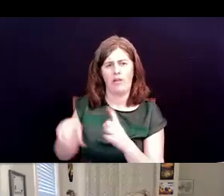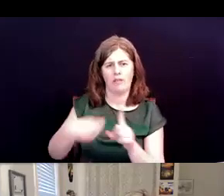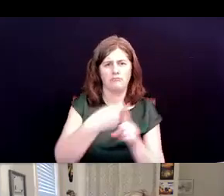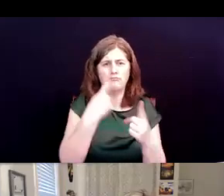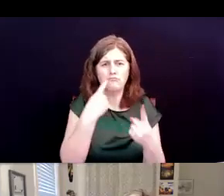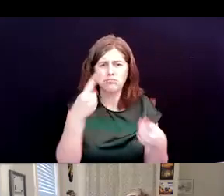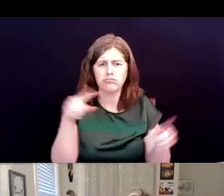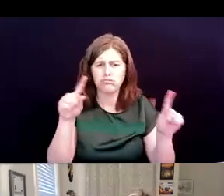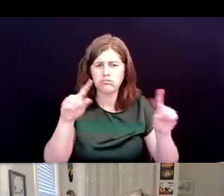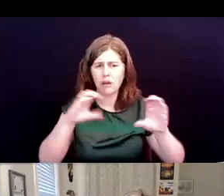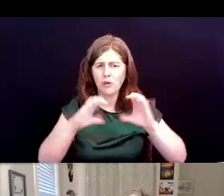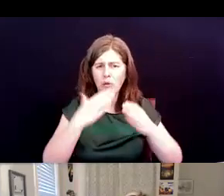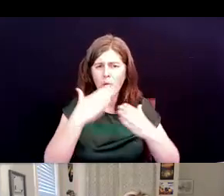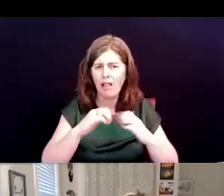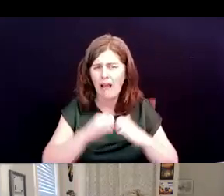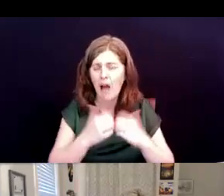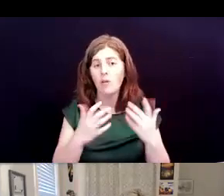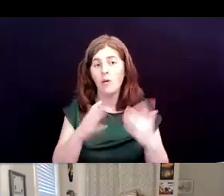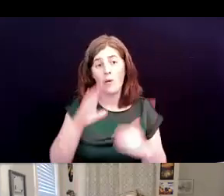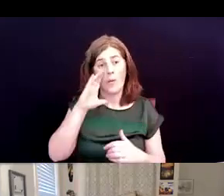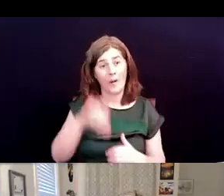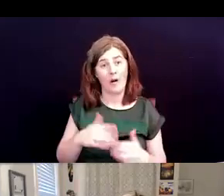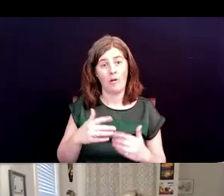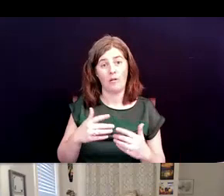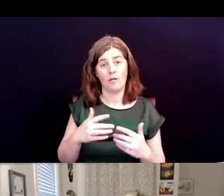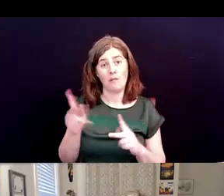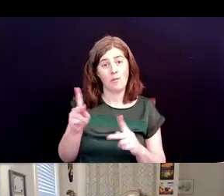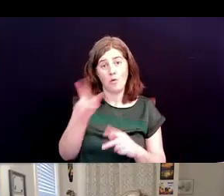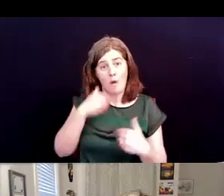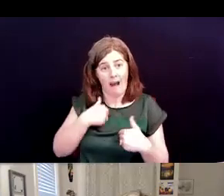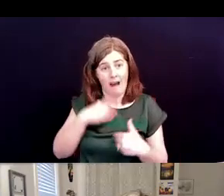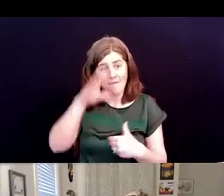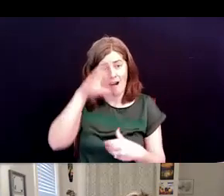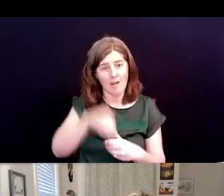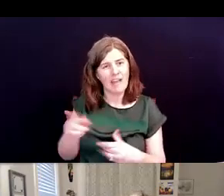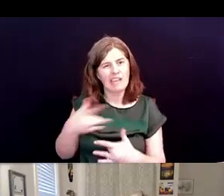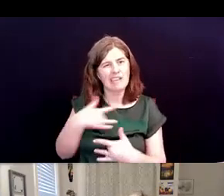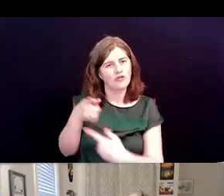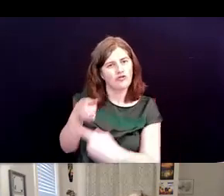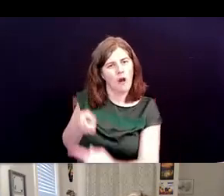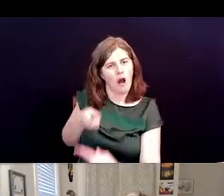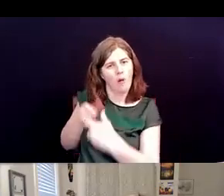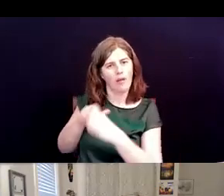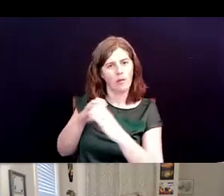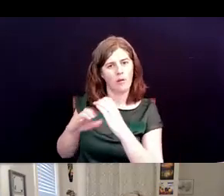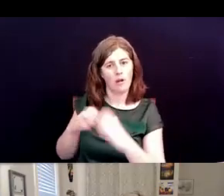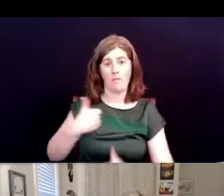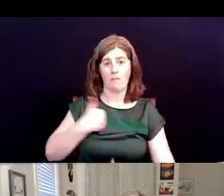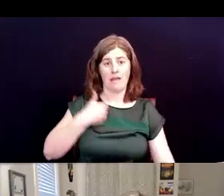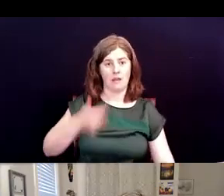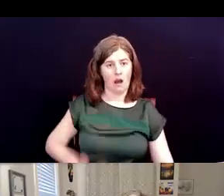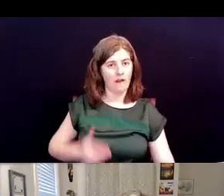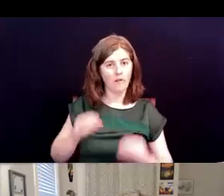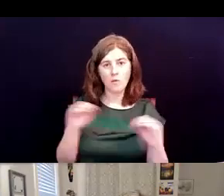that communication? Because as we know, many people on the spectrum do really struggle with that communication. So I, as a person who doesn't have a disability